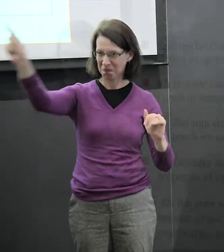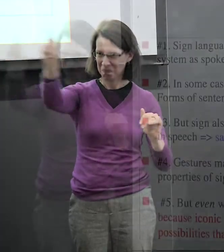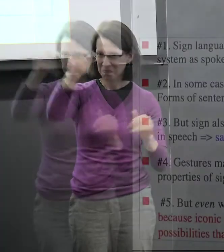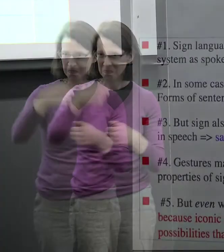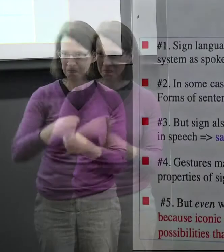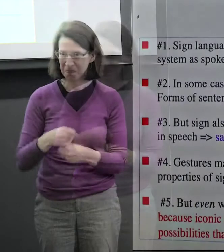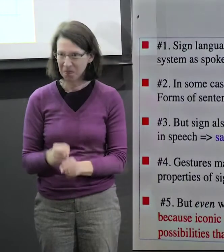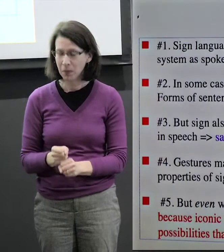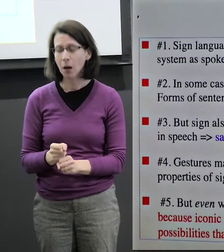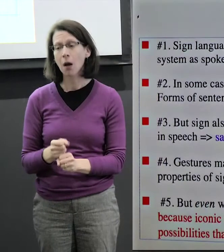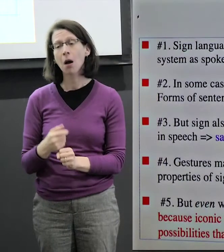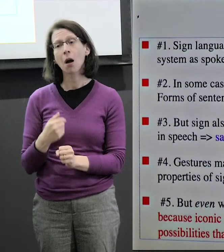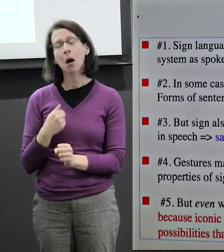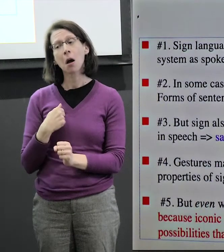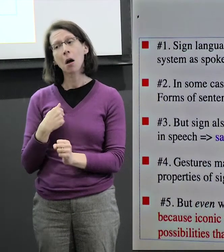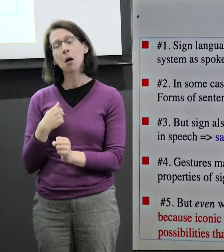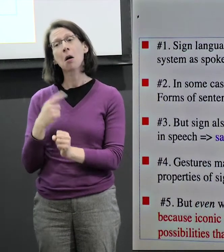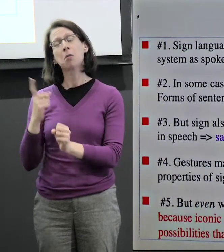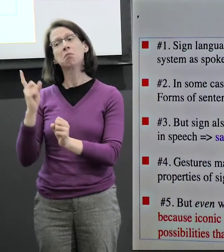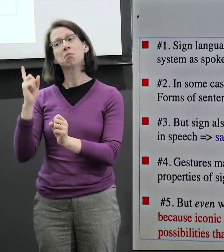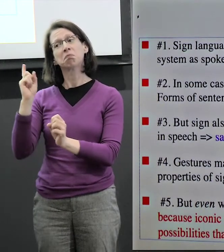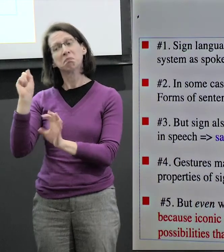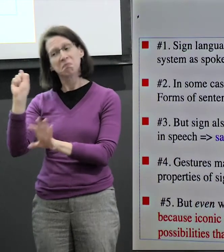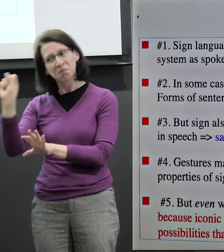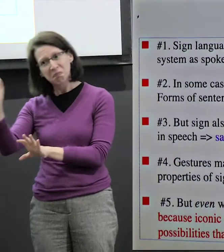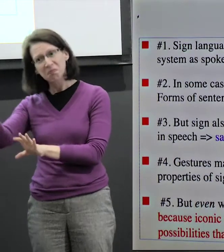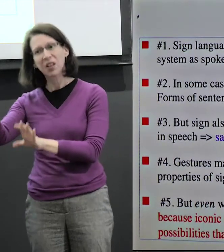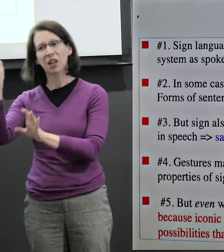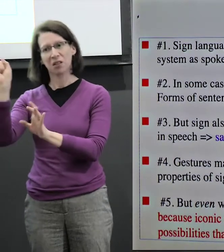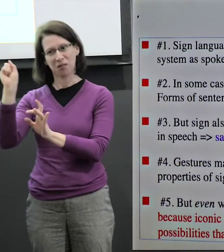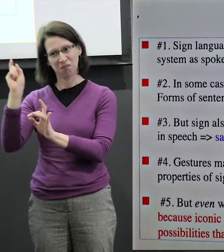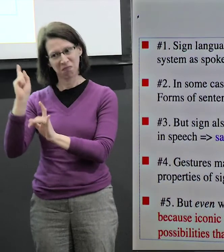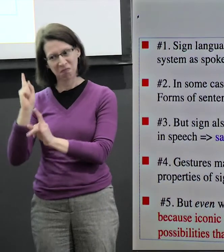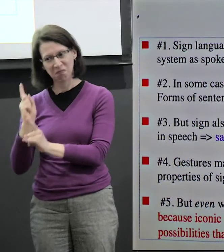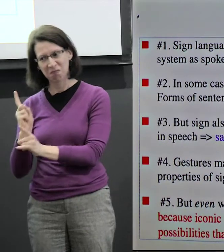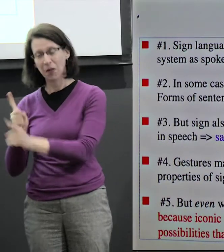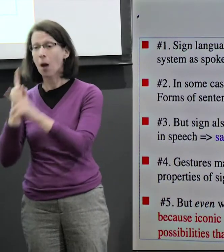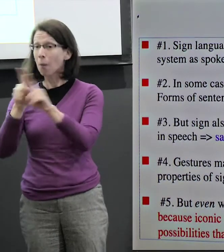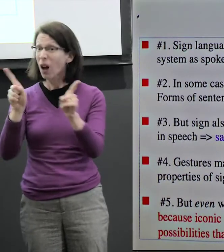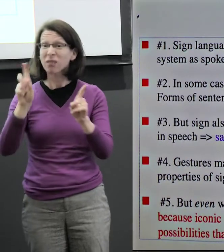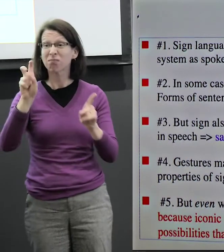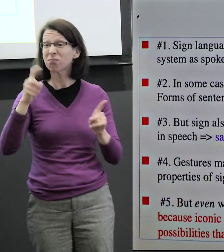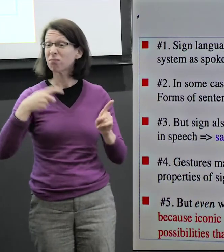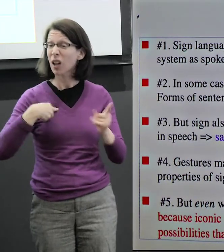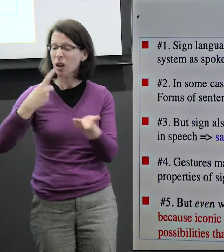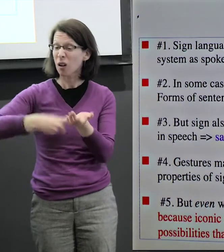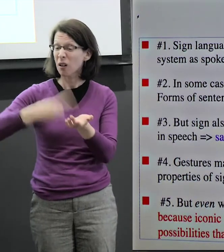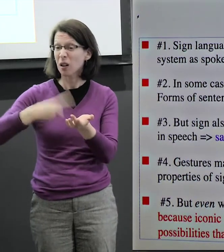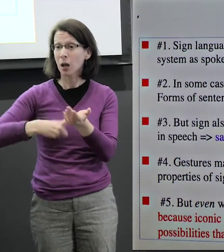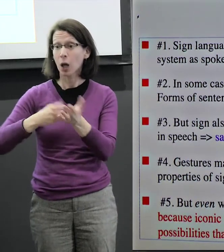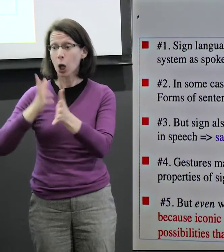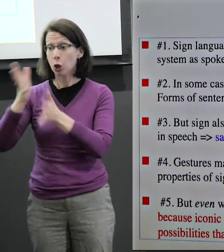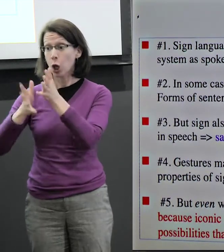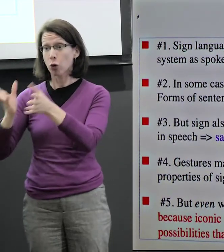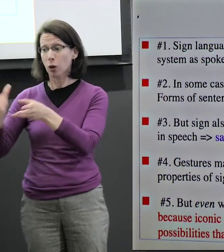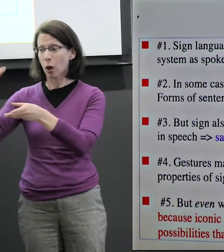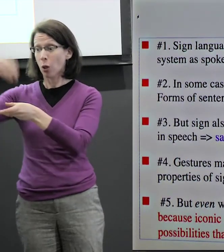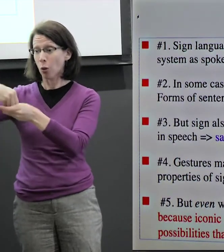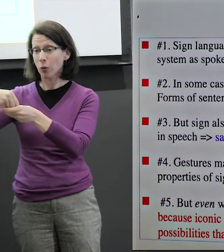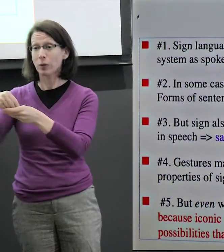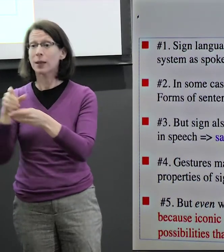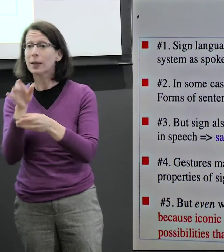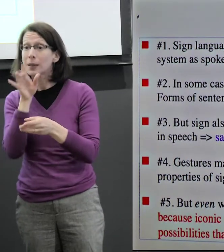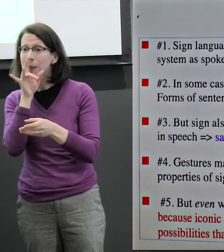point, but I will claim that even when gestures are taken into account, speech does not fully